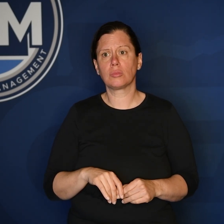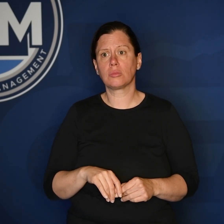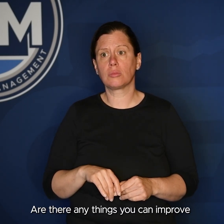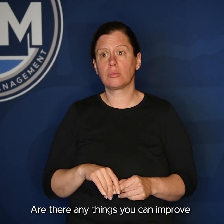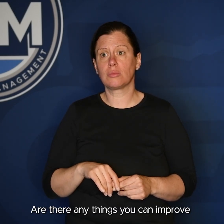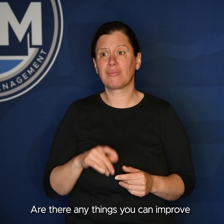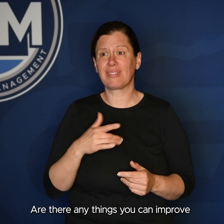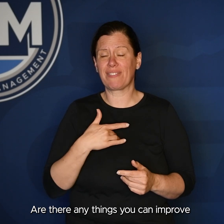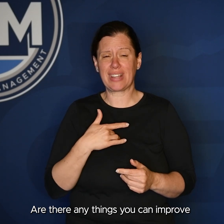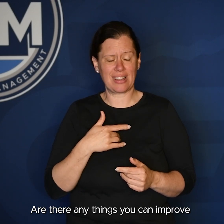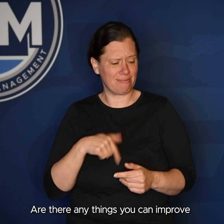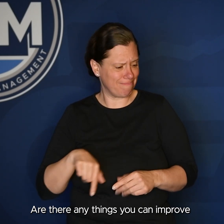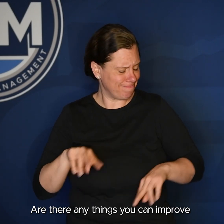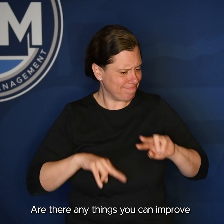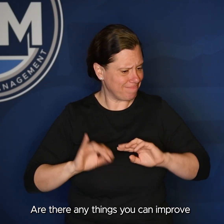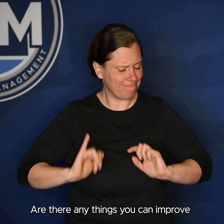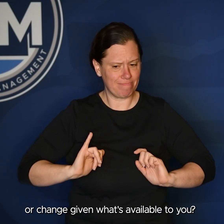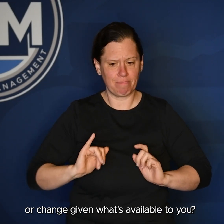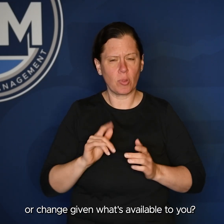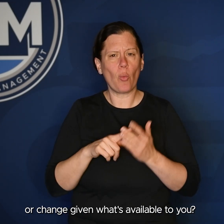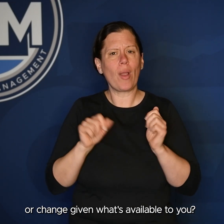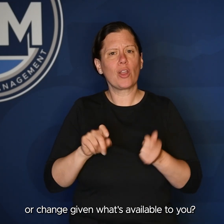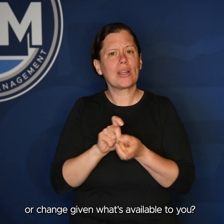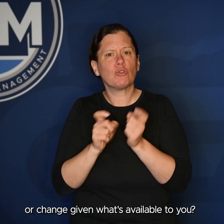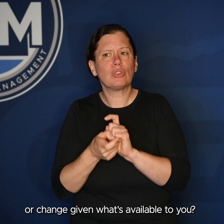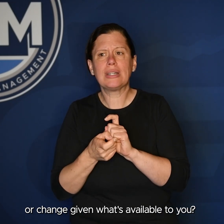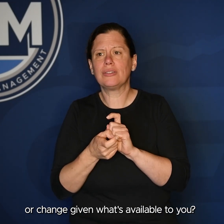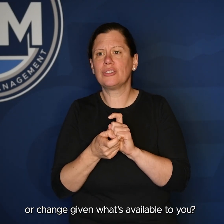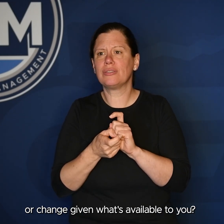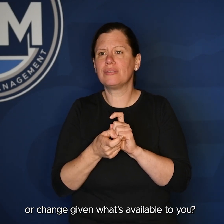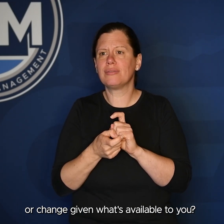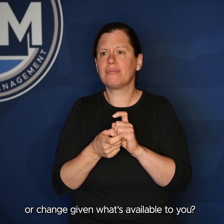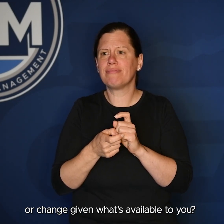Are there any things you can improve or change given what's available to you?